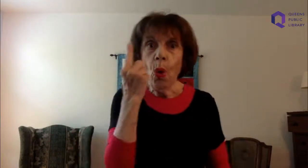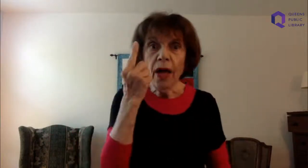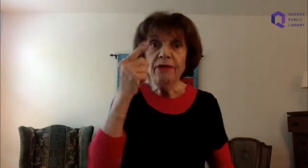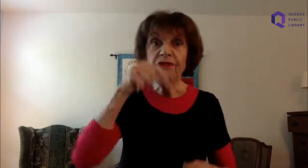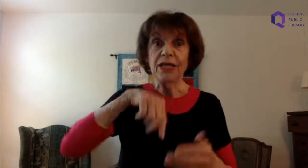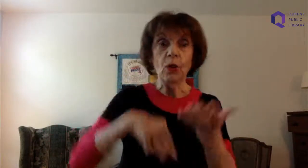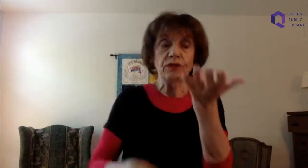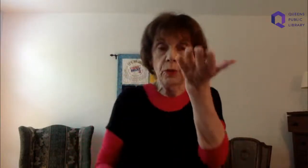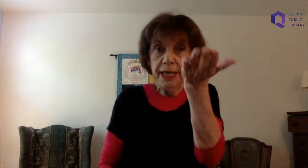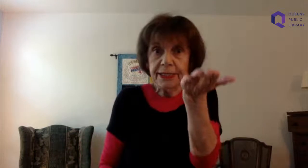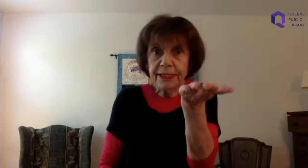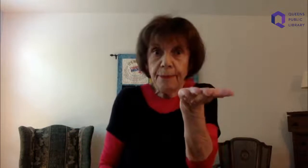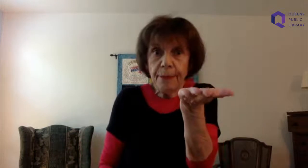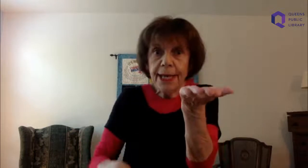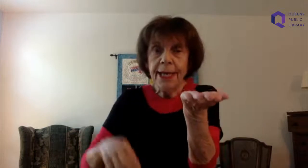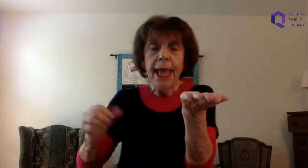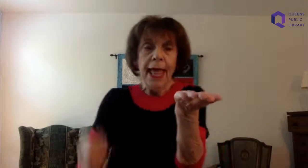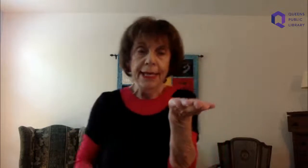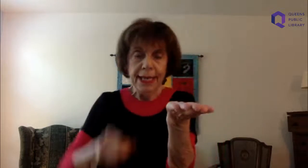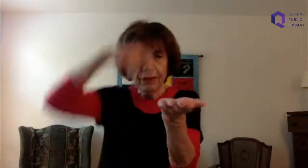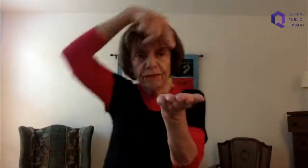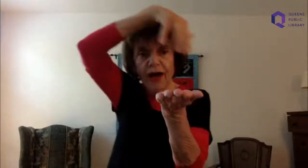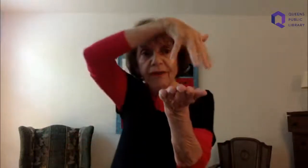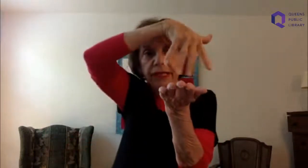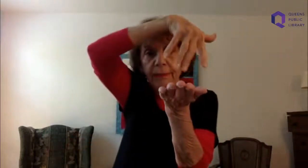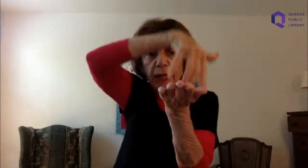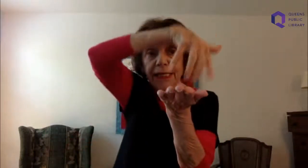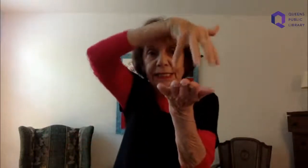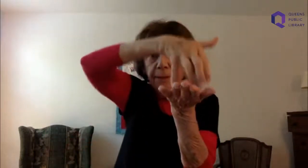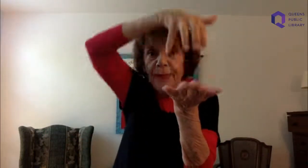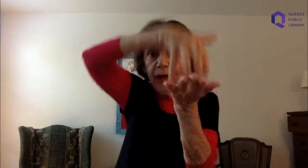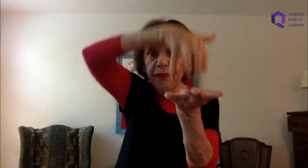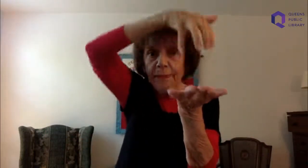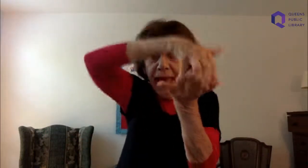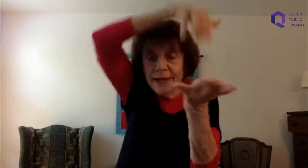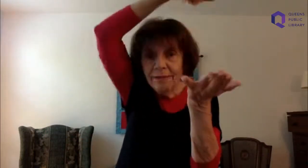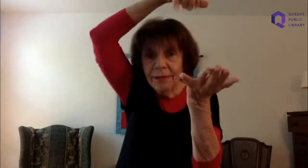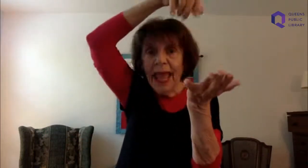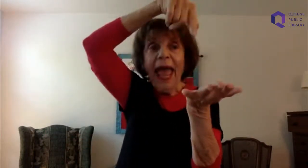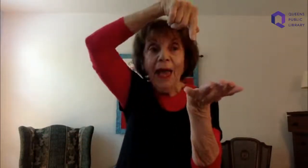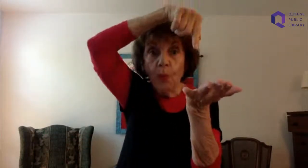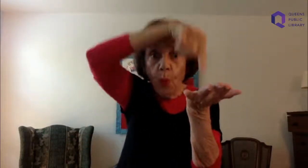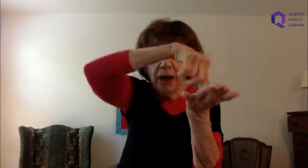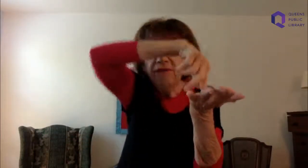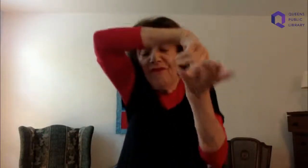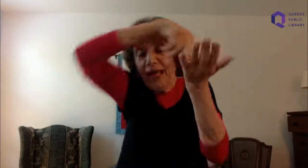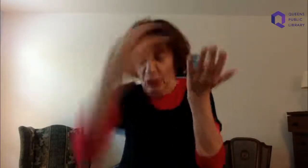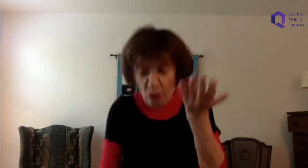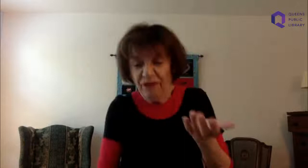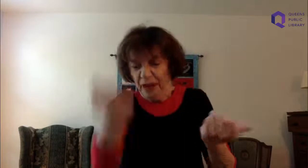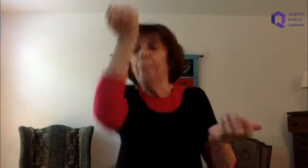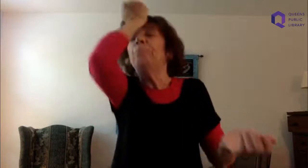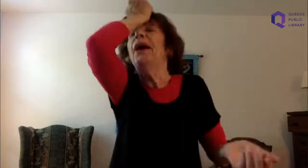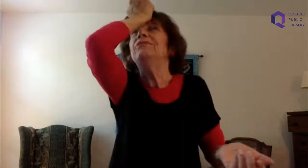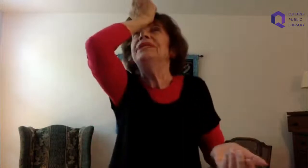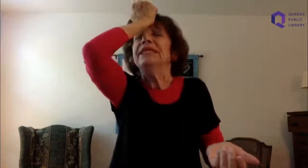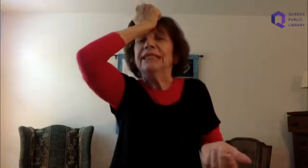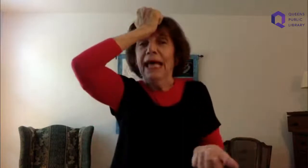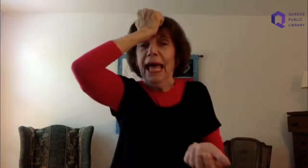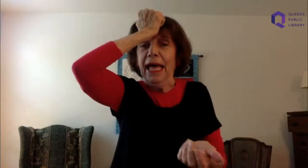One fell off. So here's the bed, and here's the five little monkeys jumping on the bed. And one fell off and bumped his head.